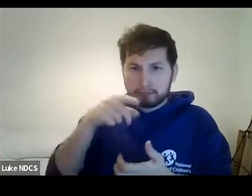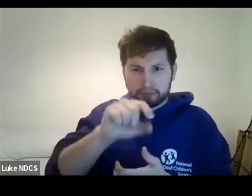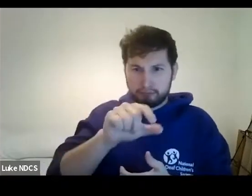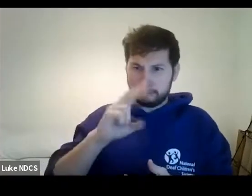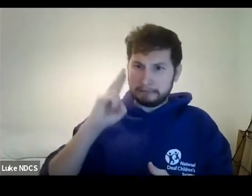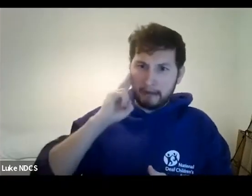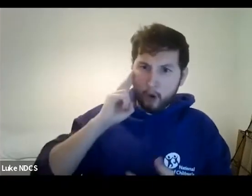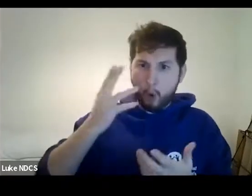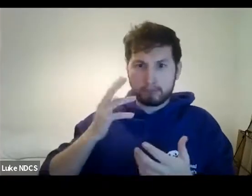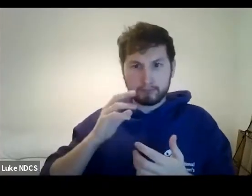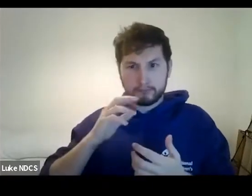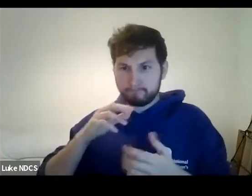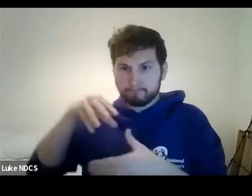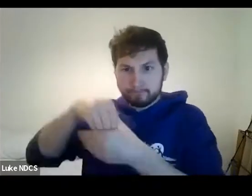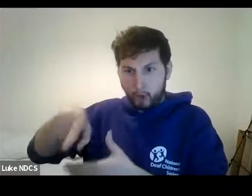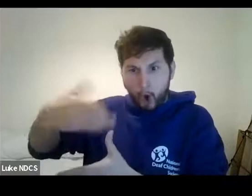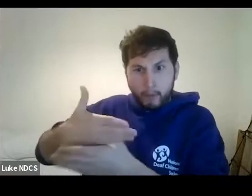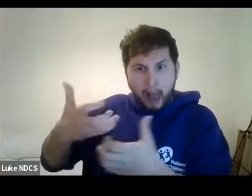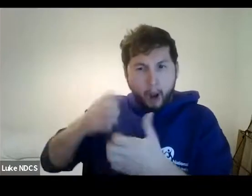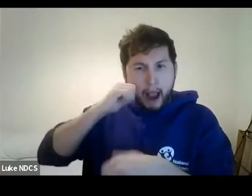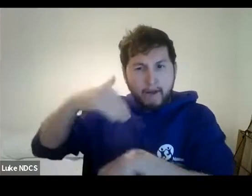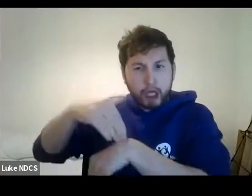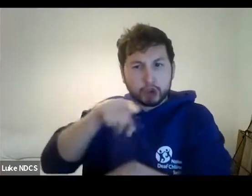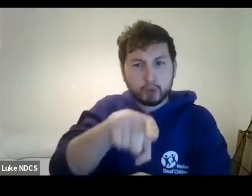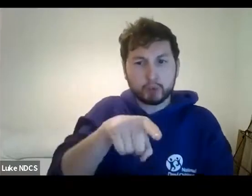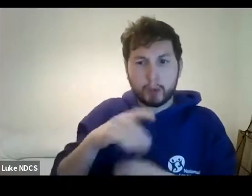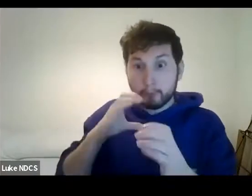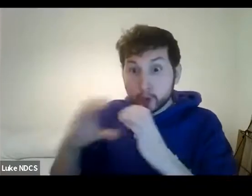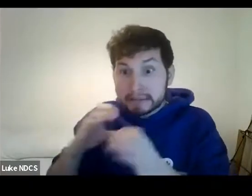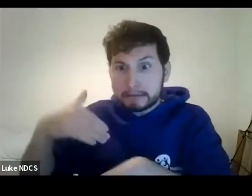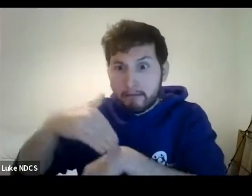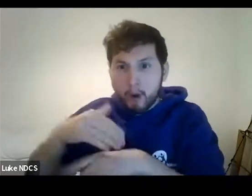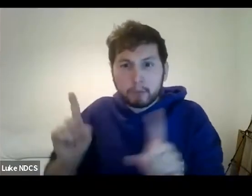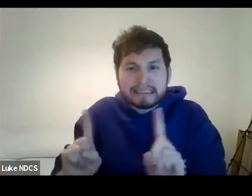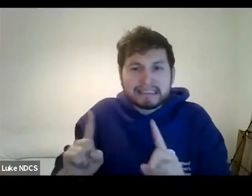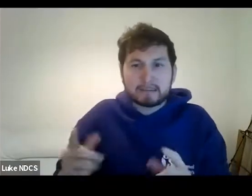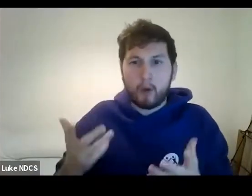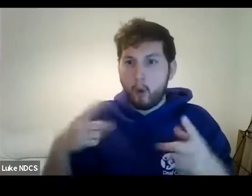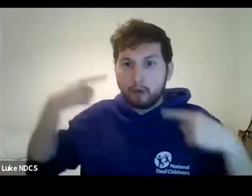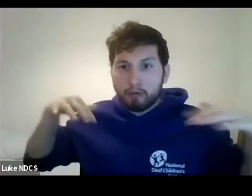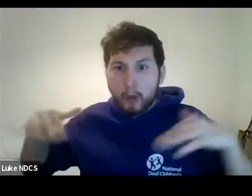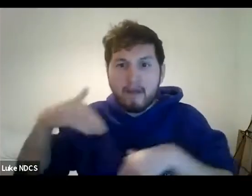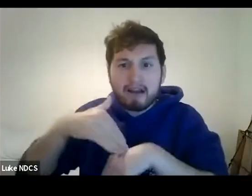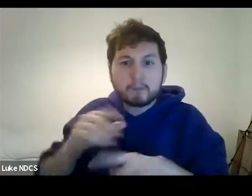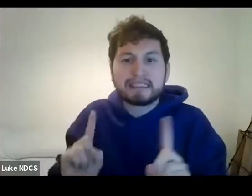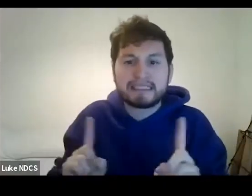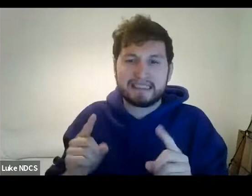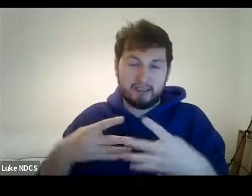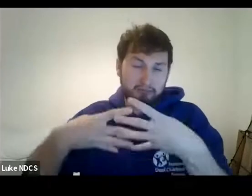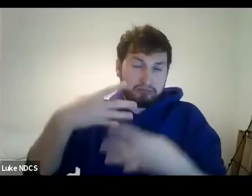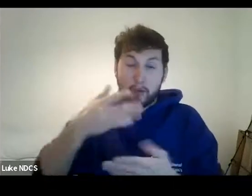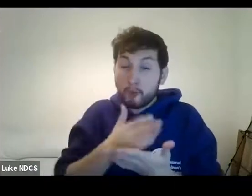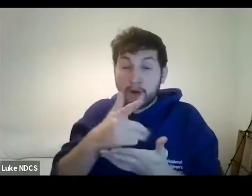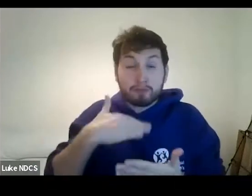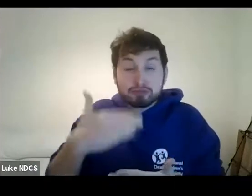Also, you'll have to explain to the advisor about how your deafness will affect you in that particular role. So